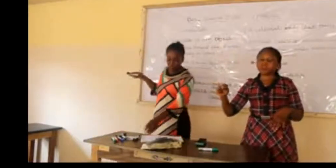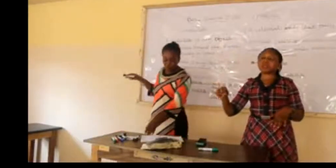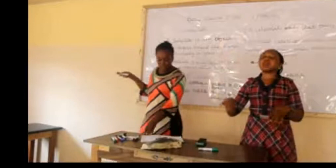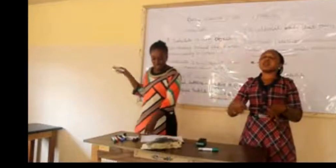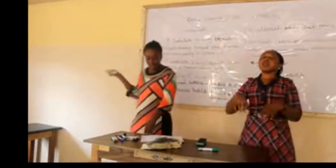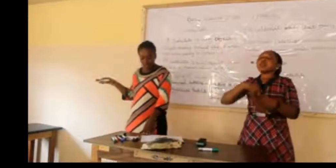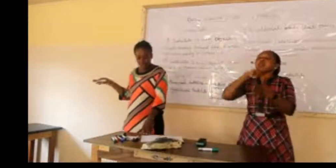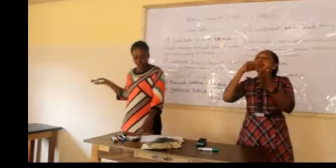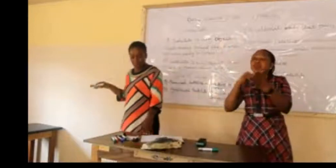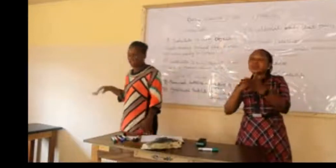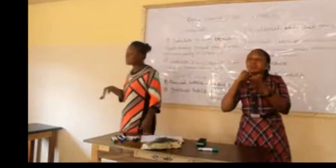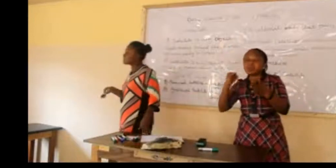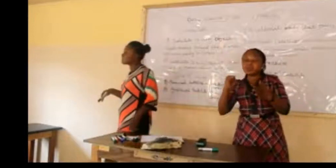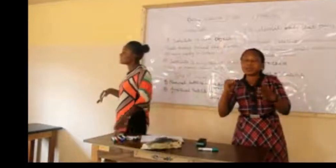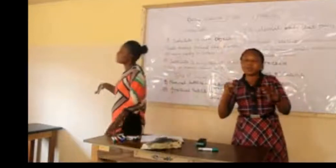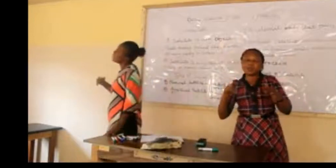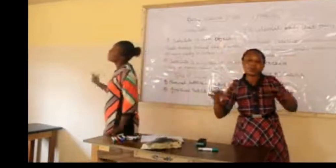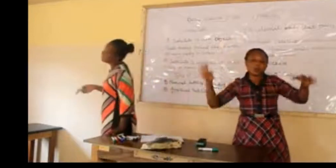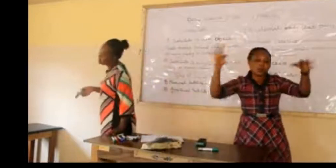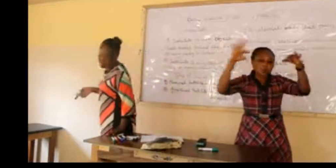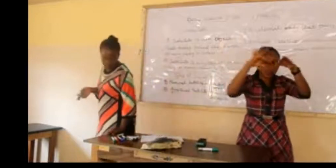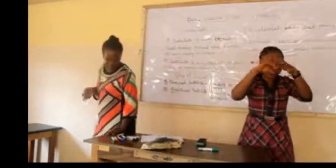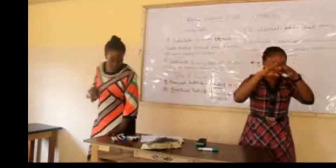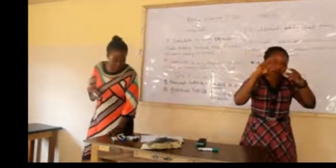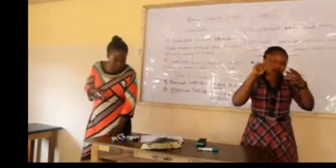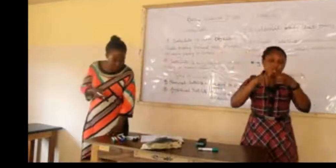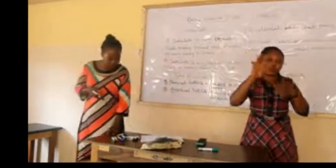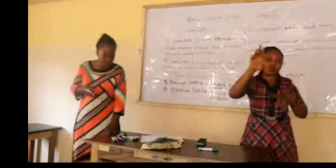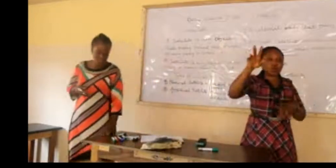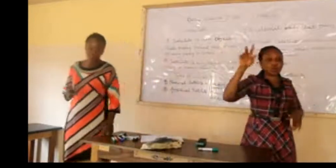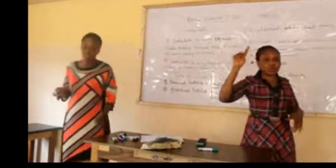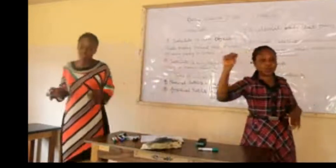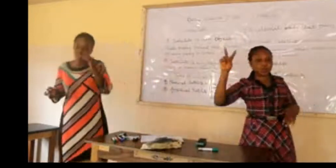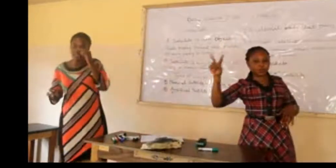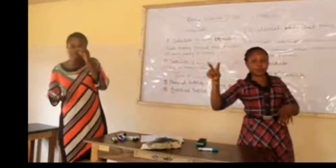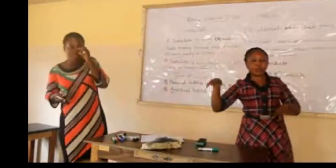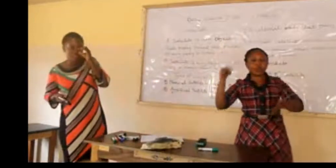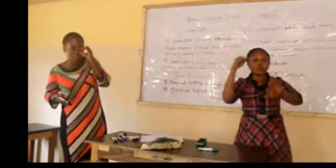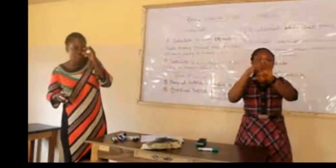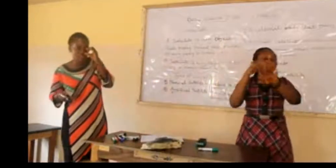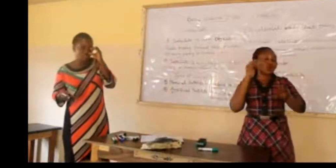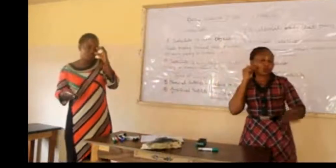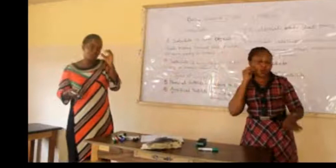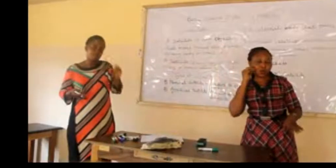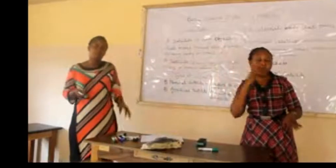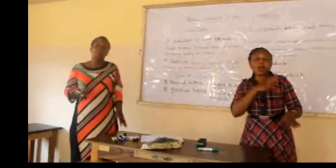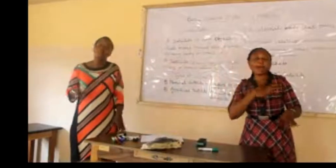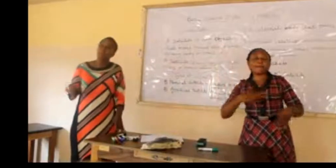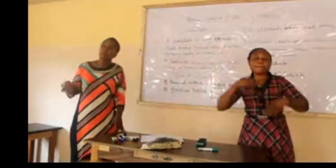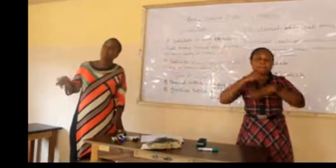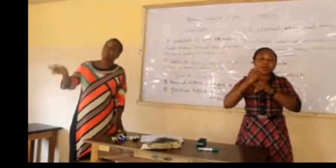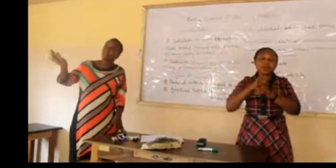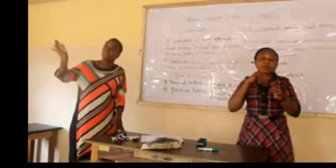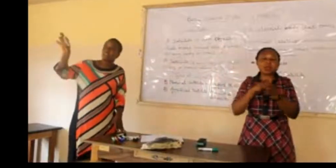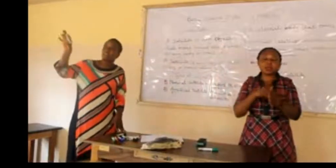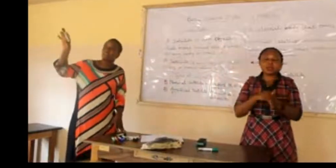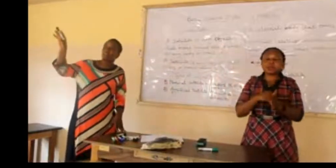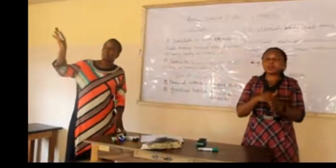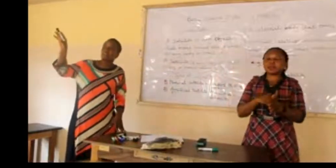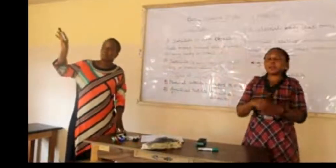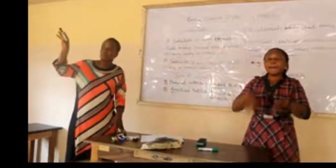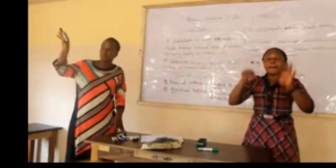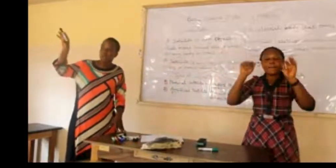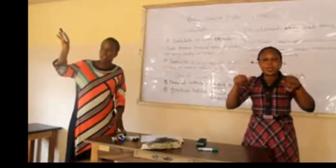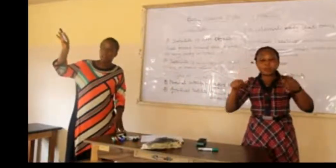connected to your television makes this possible. Yes. Some of you, your father buys a